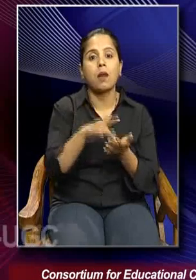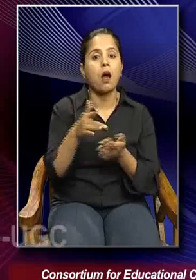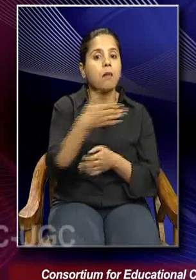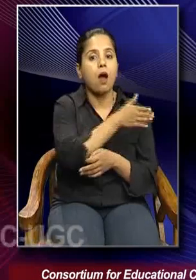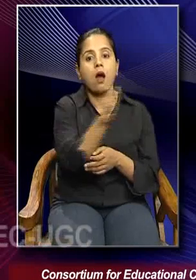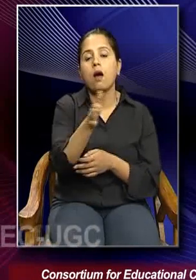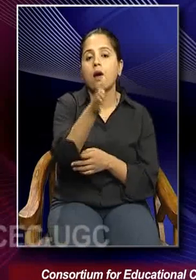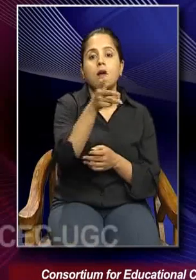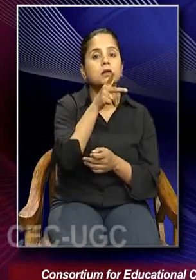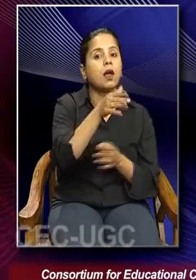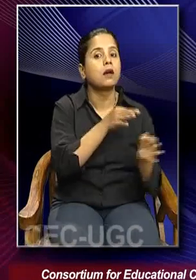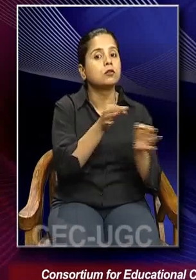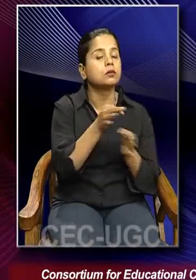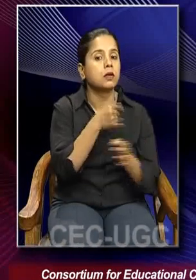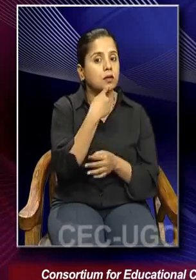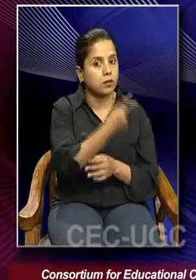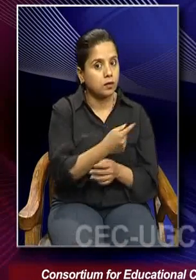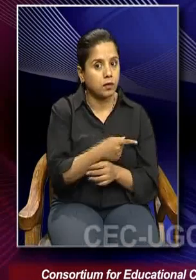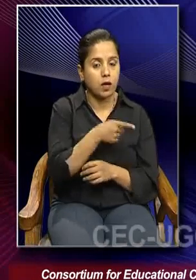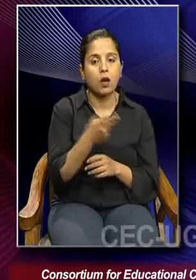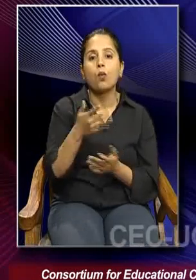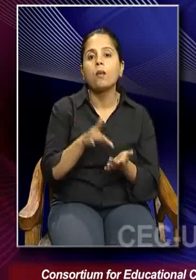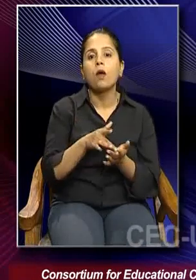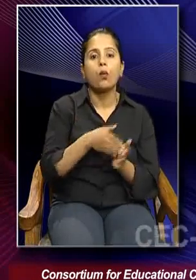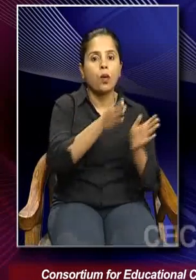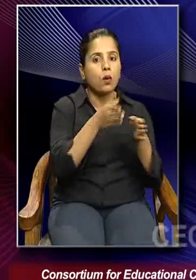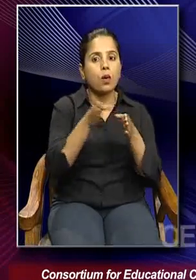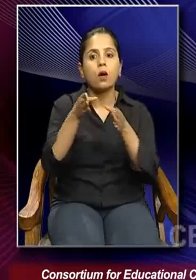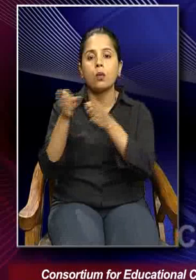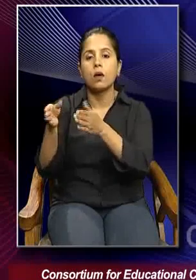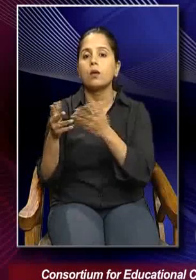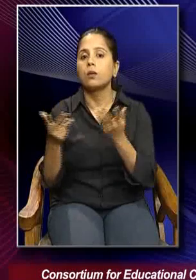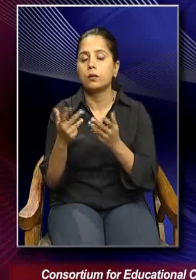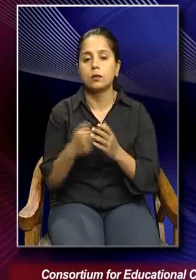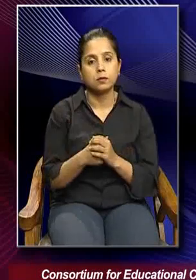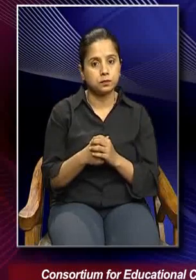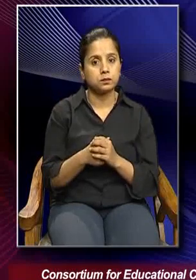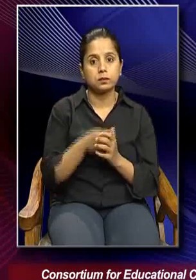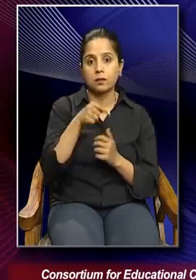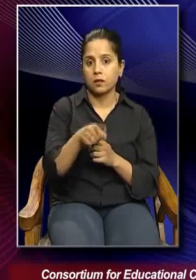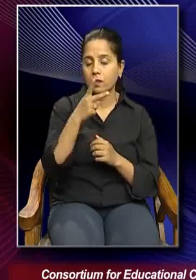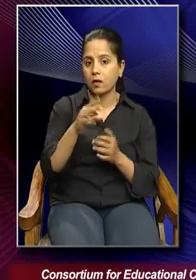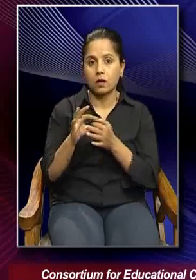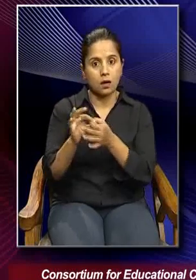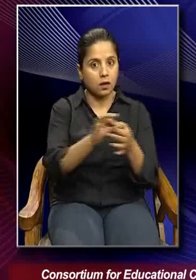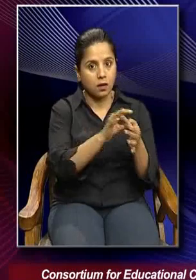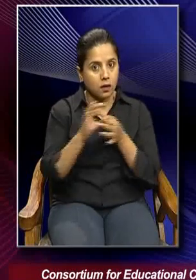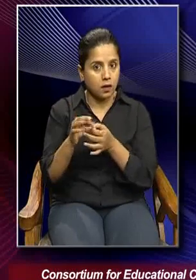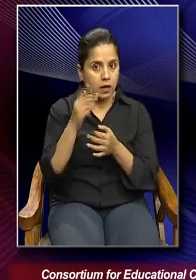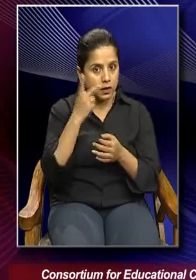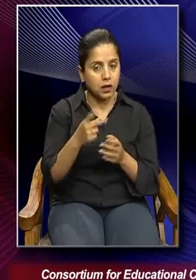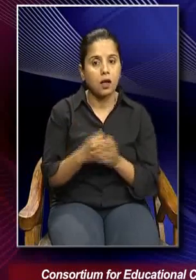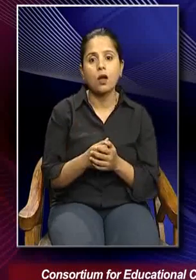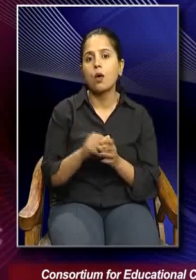by telling him which way to go. And in this unity, or in this you can